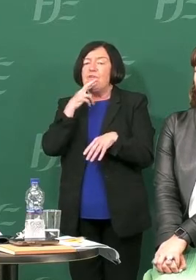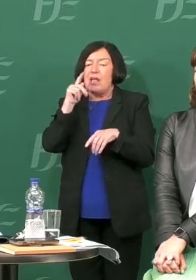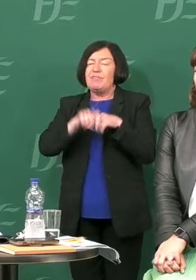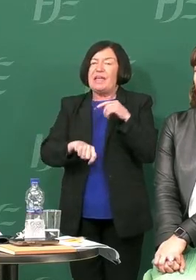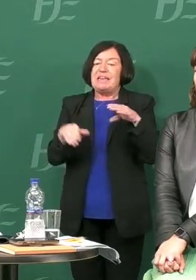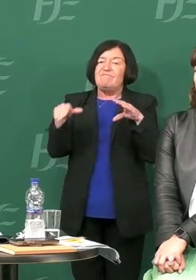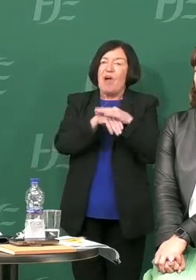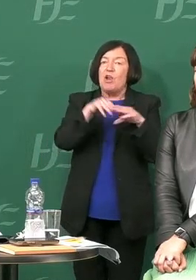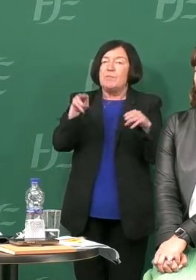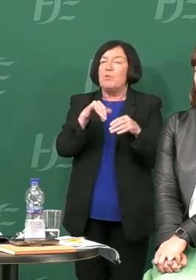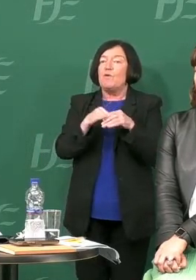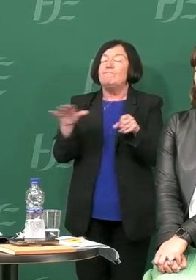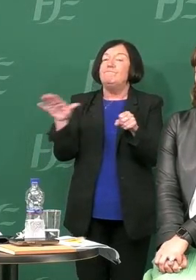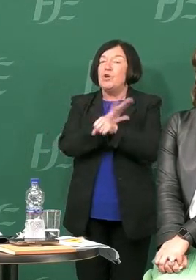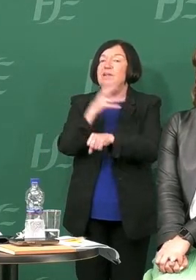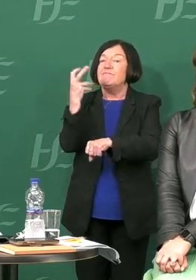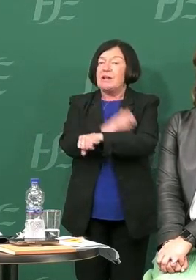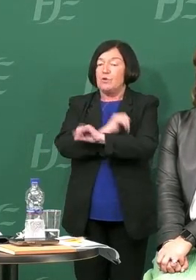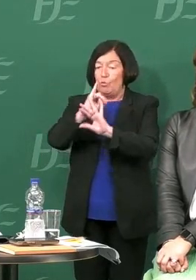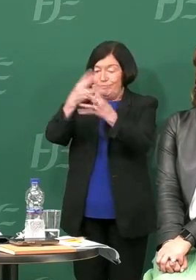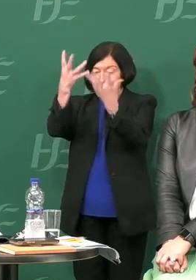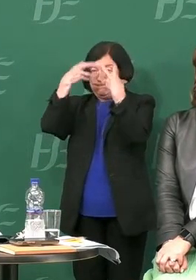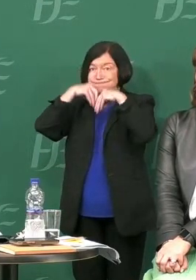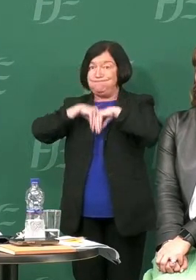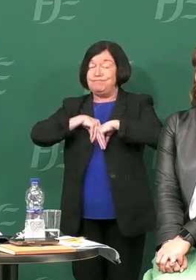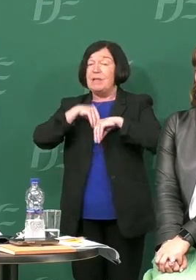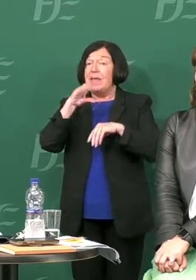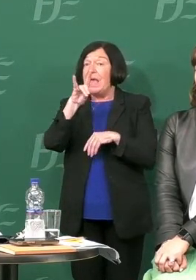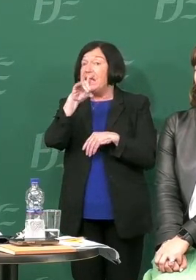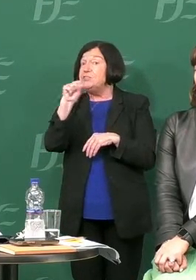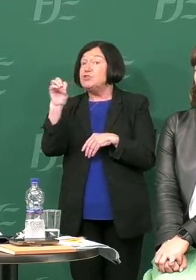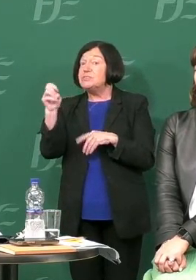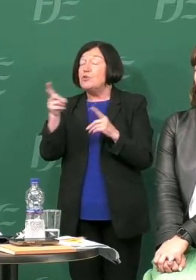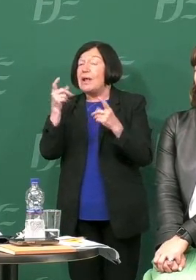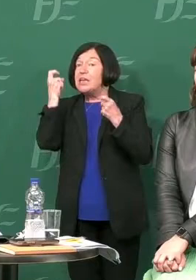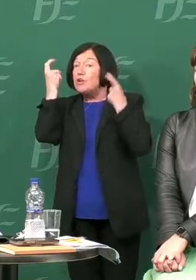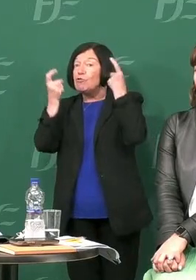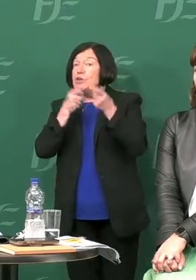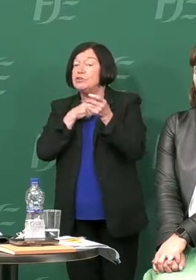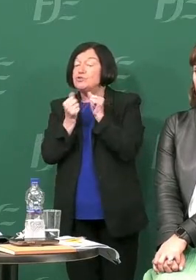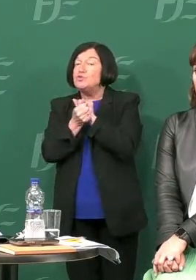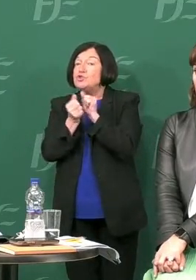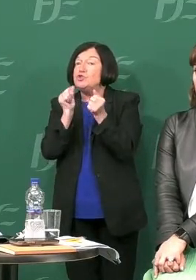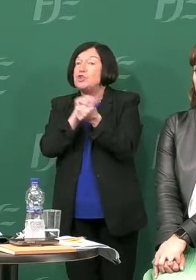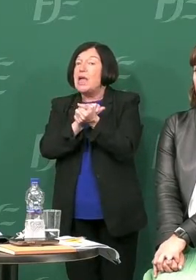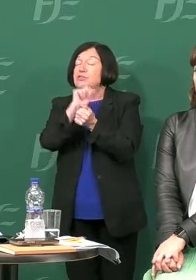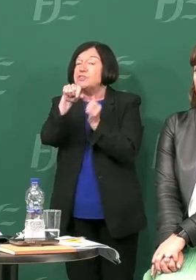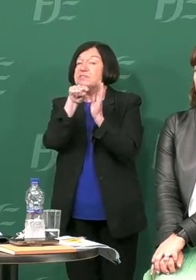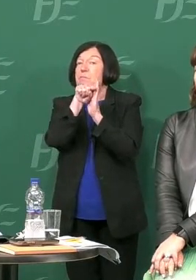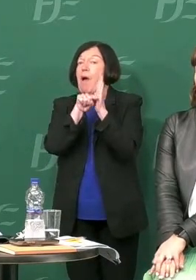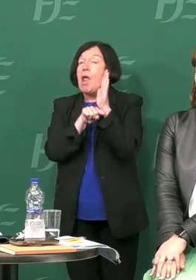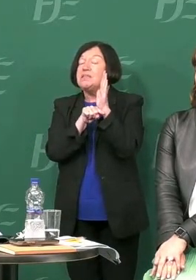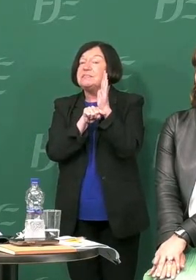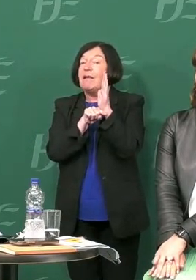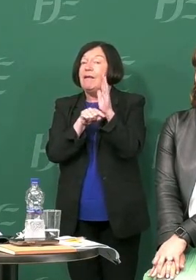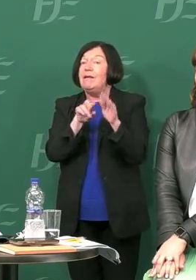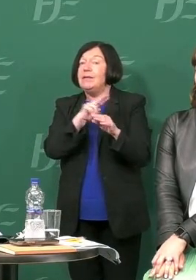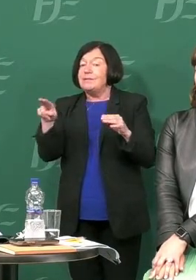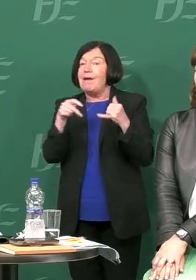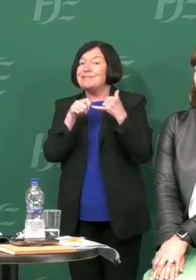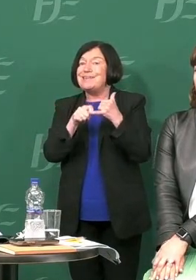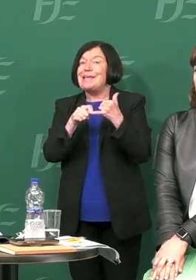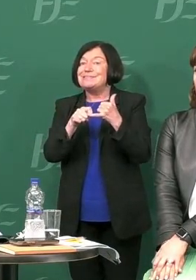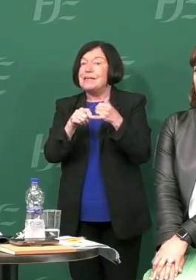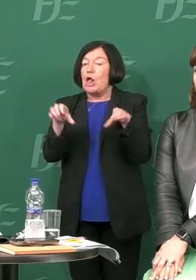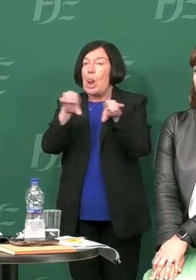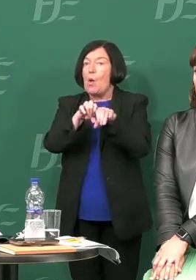involving people who are fully vaccinated contracting the virus, has the HSE given any consideration to changing its policy of not testing